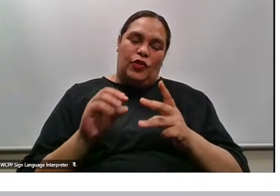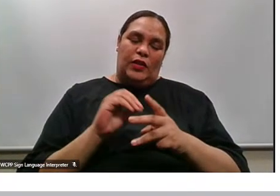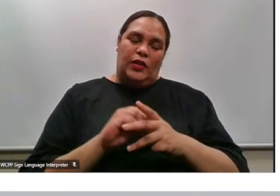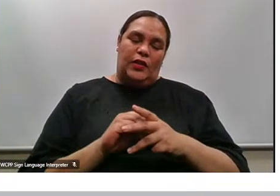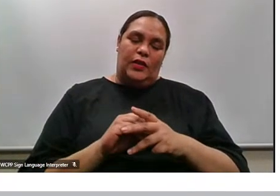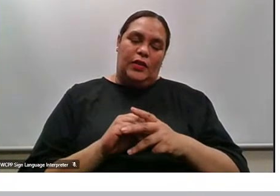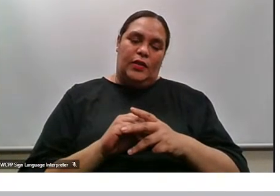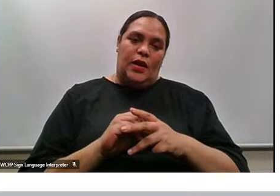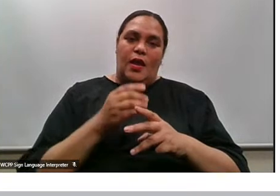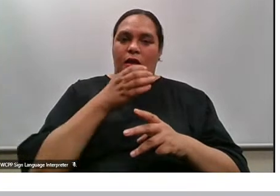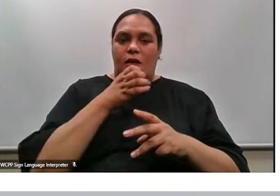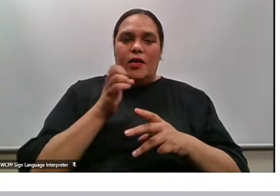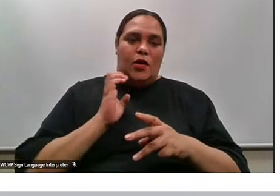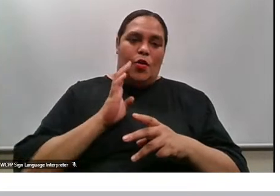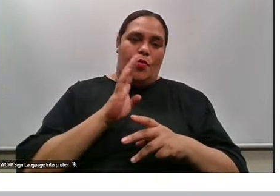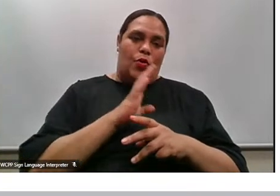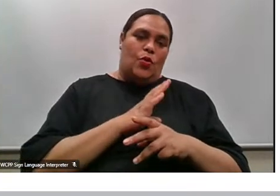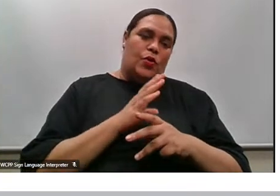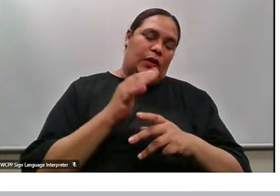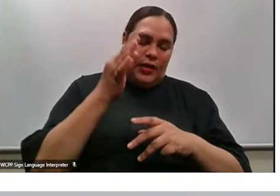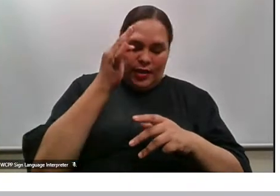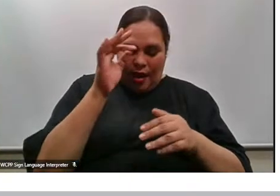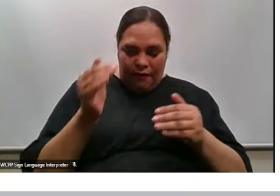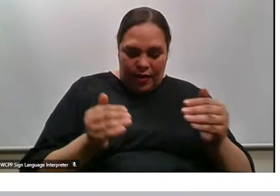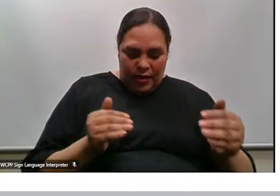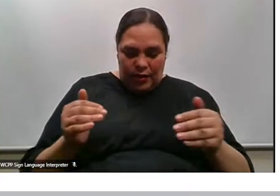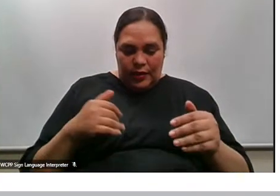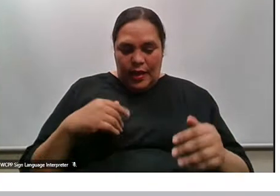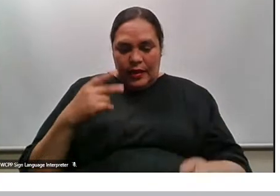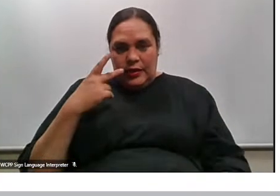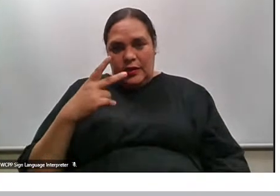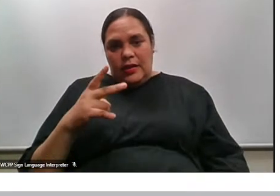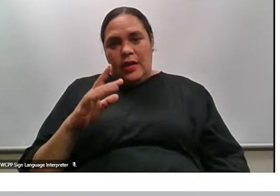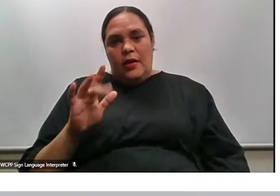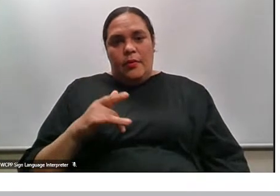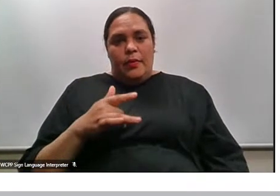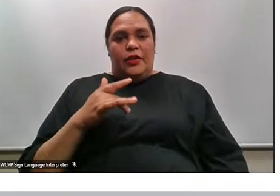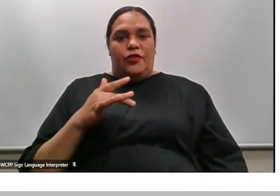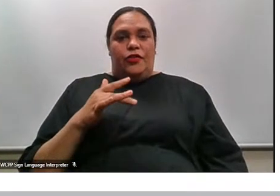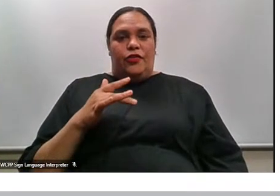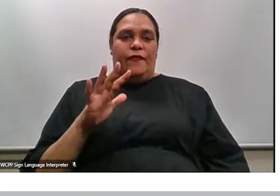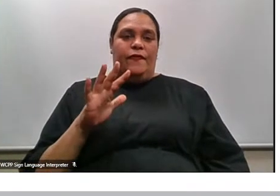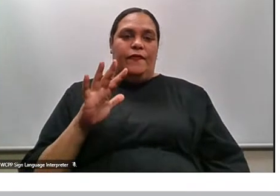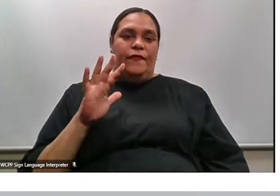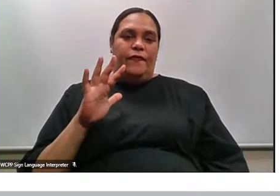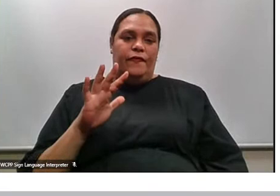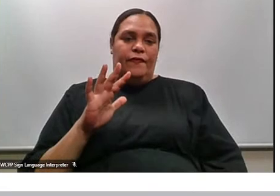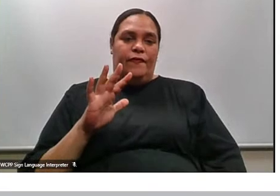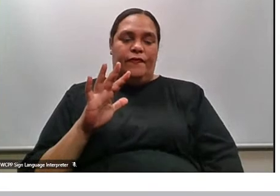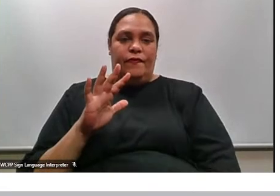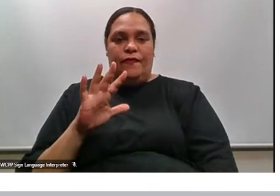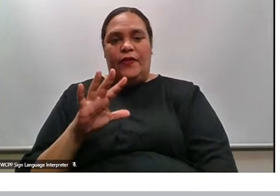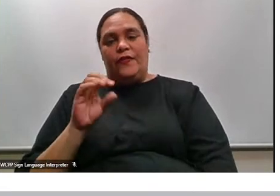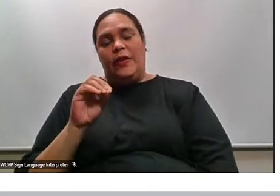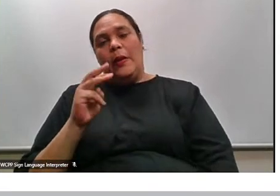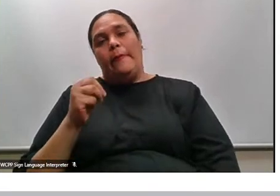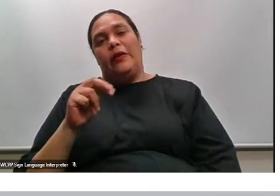liquor board governance. I see in page 50, Mr. Grootboom